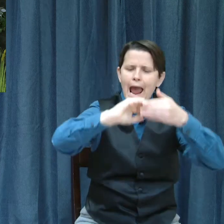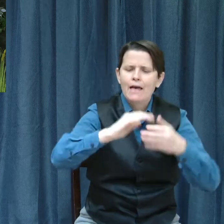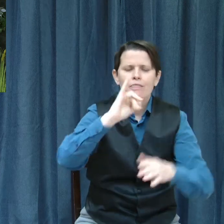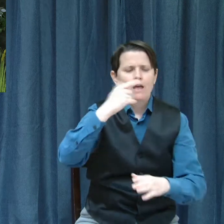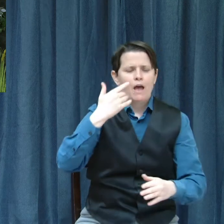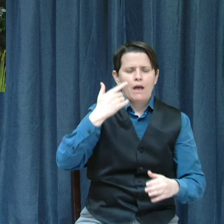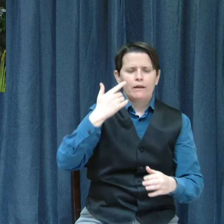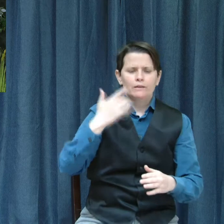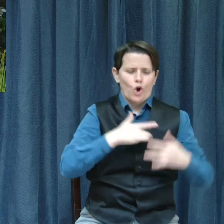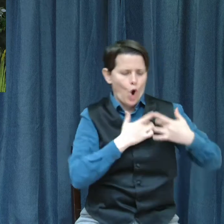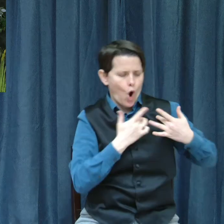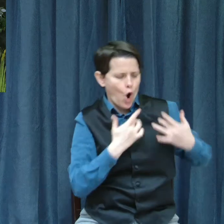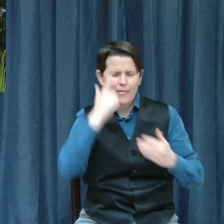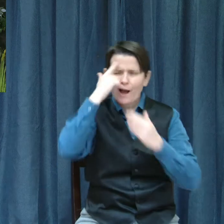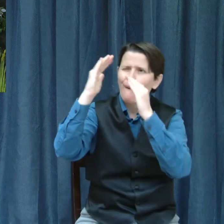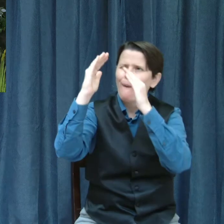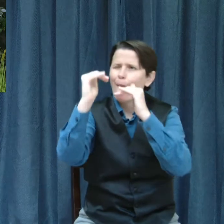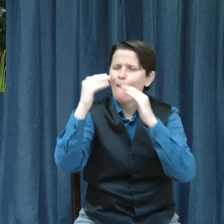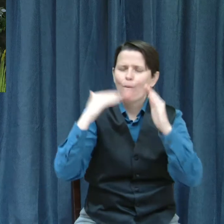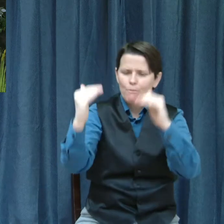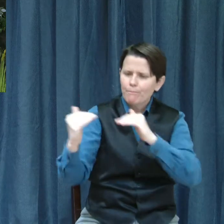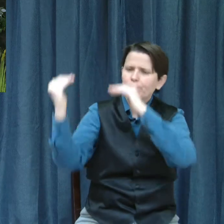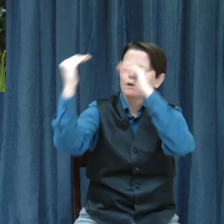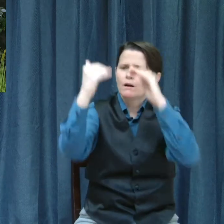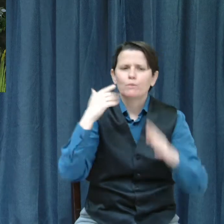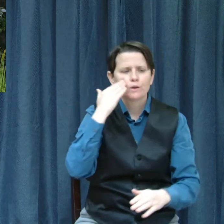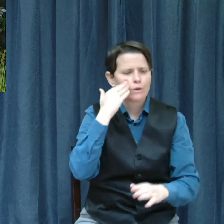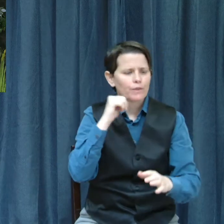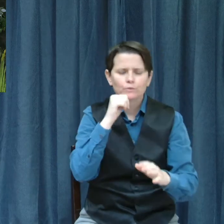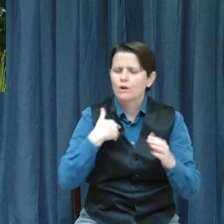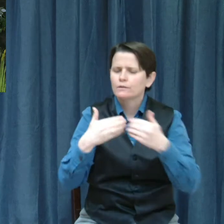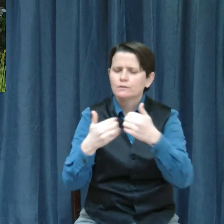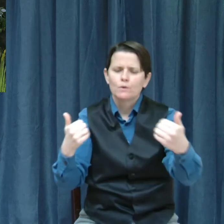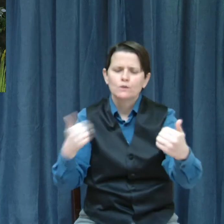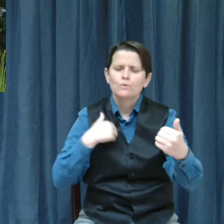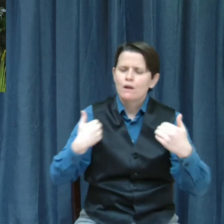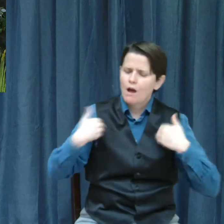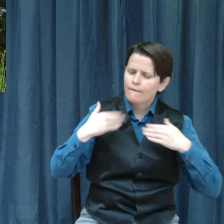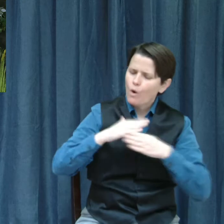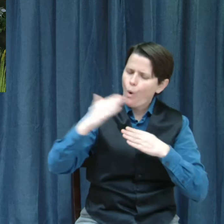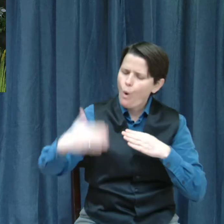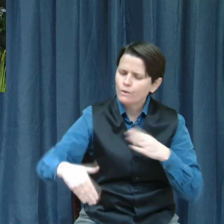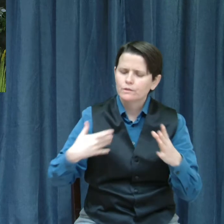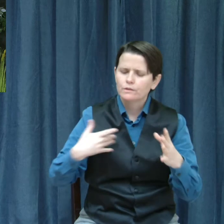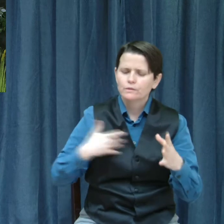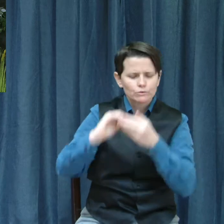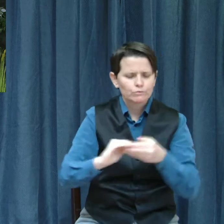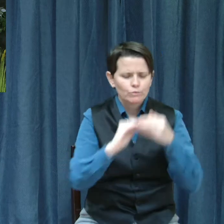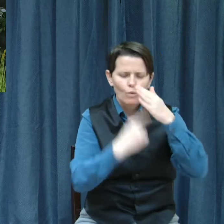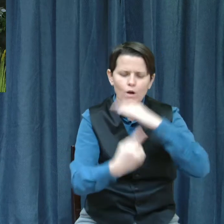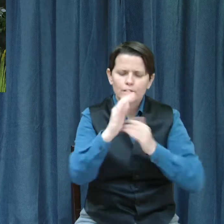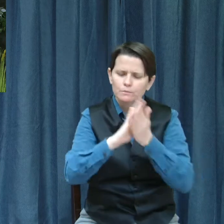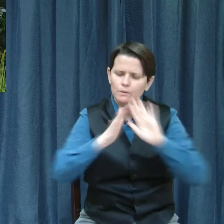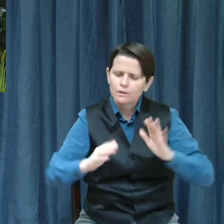no separation in the mind of God. There is only wholeness in the mind of God. There is only oneness, peace, love, joy. This is